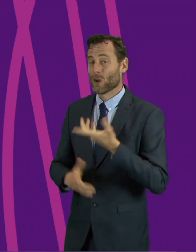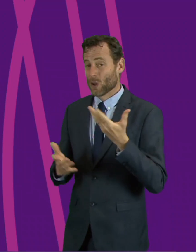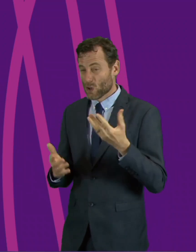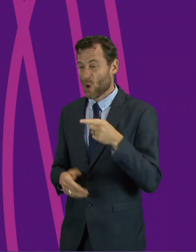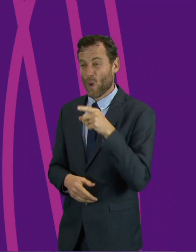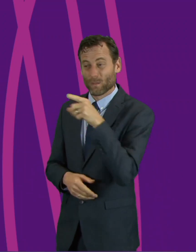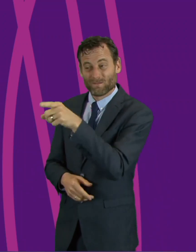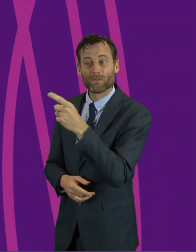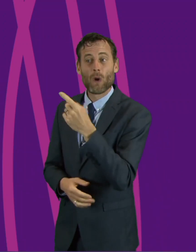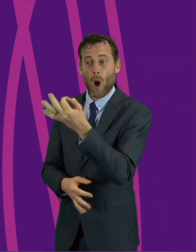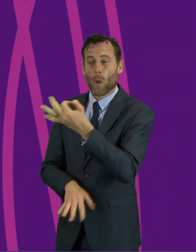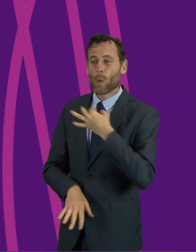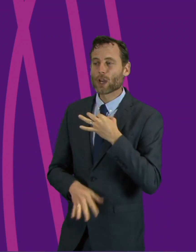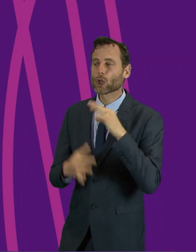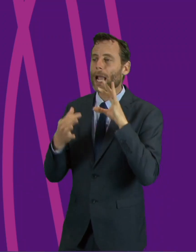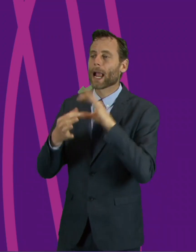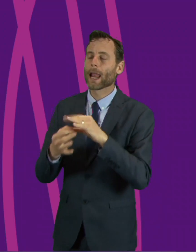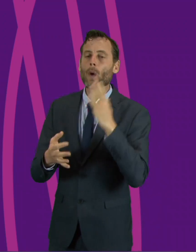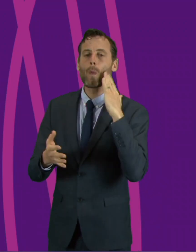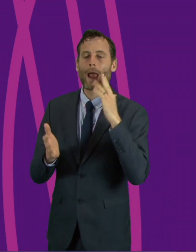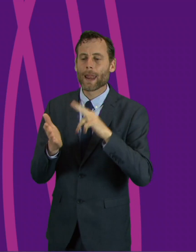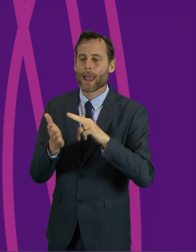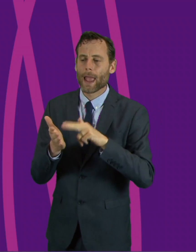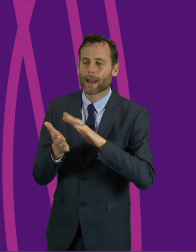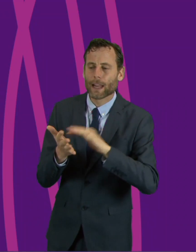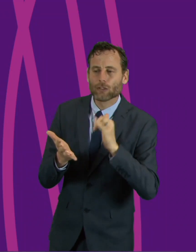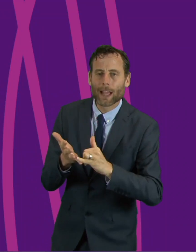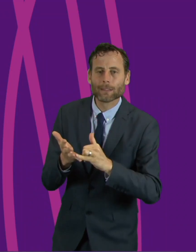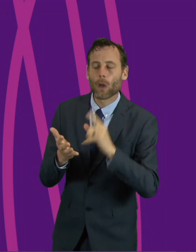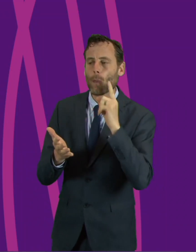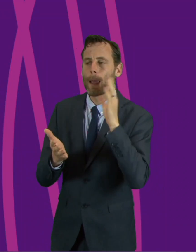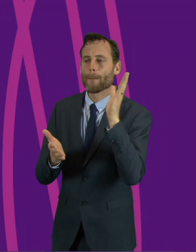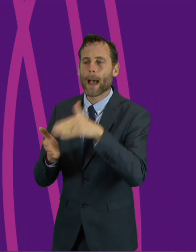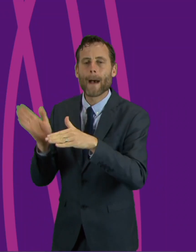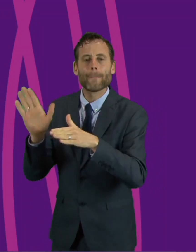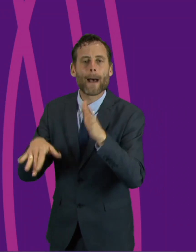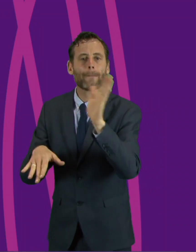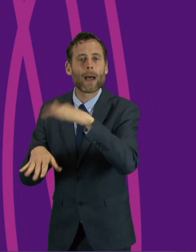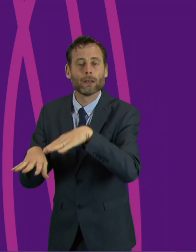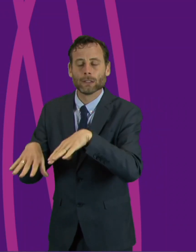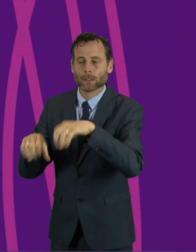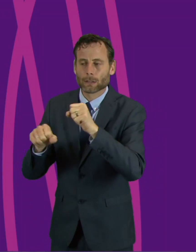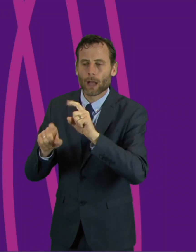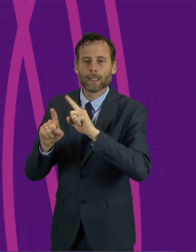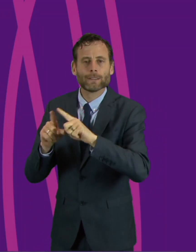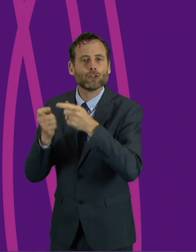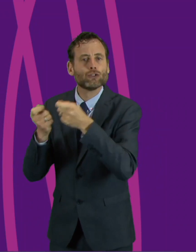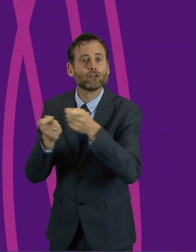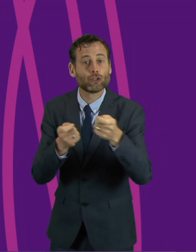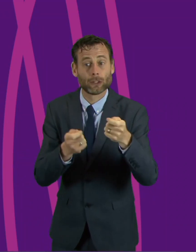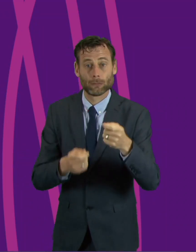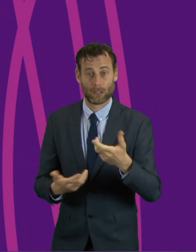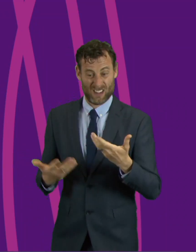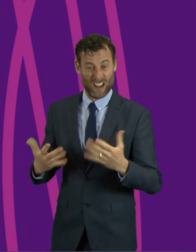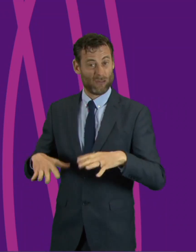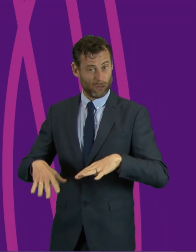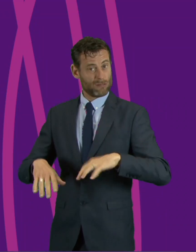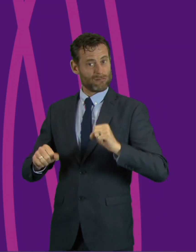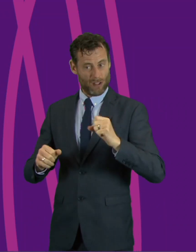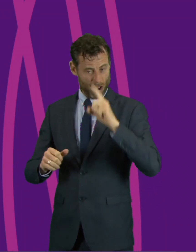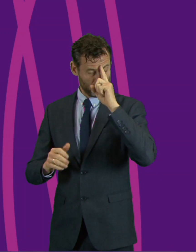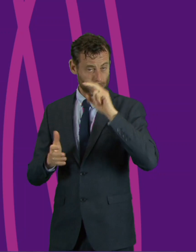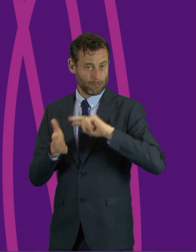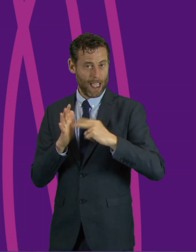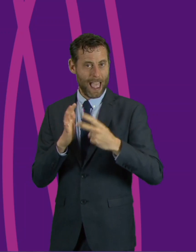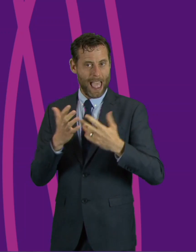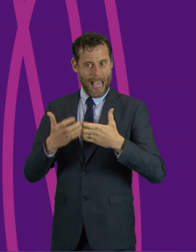plan the restoration on a phased basis of NHS procedures that have been postponed is underway as part of our general